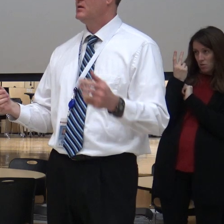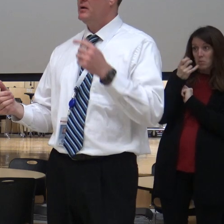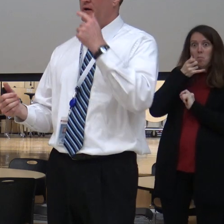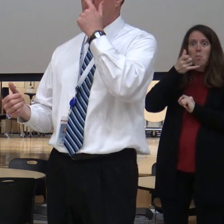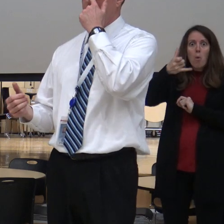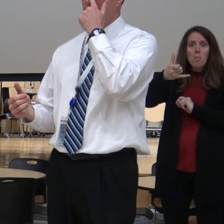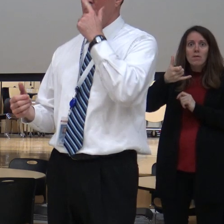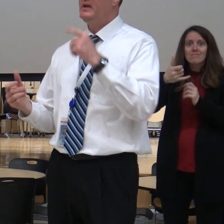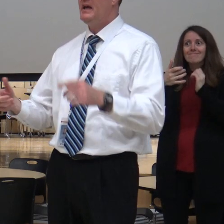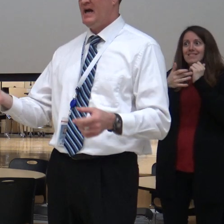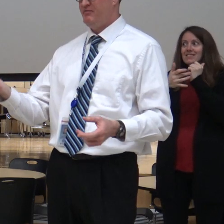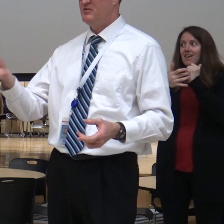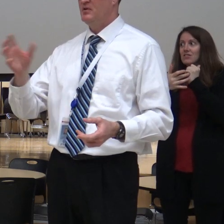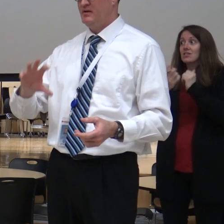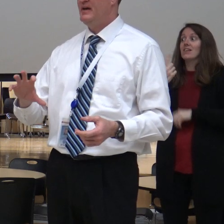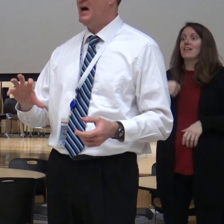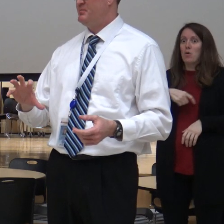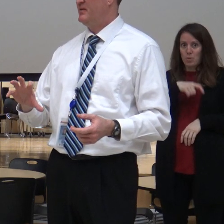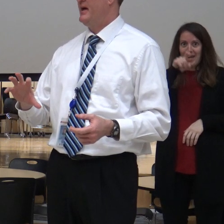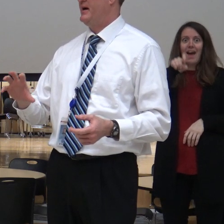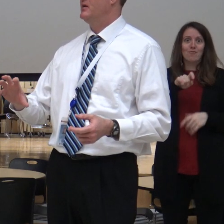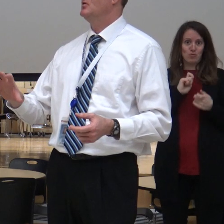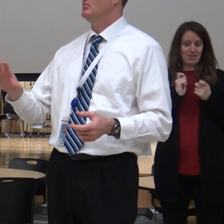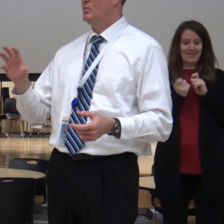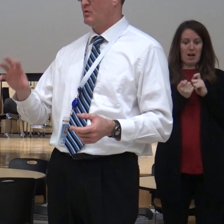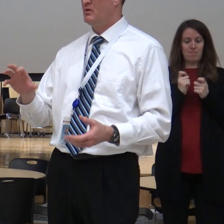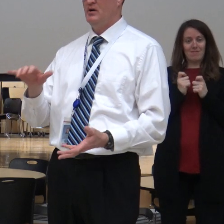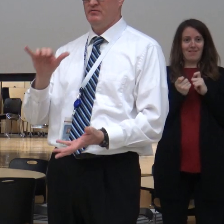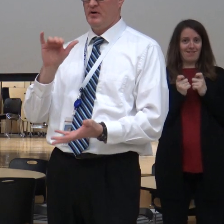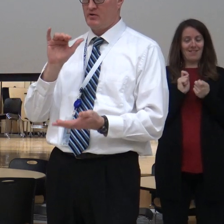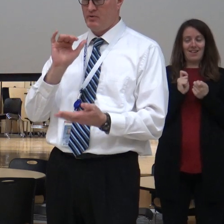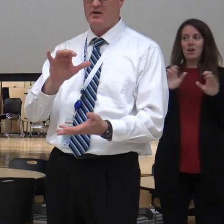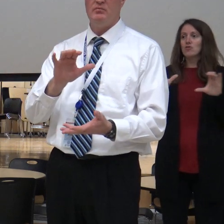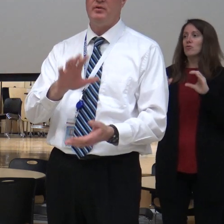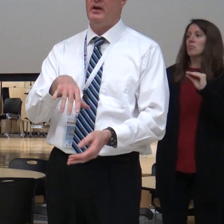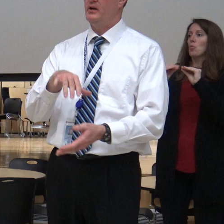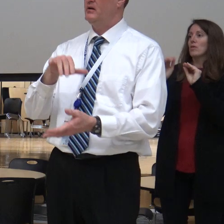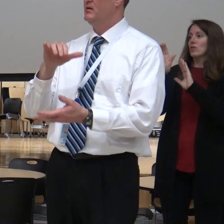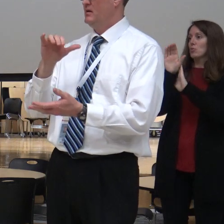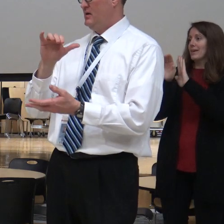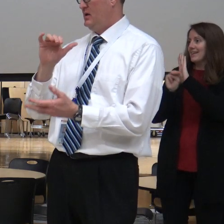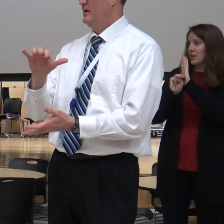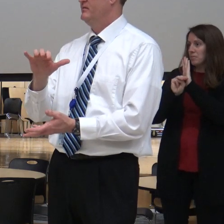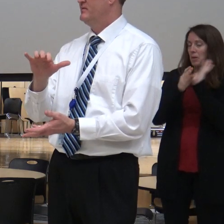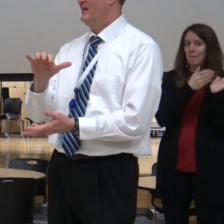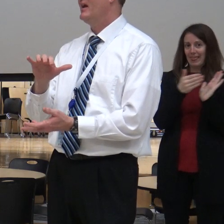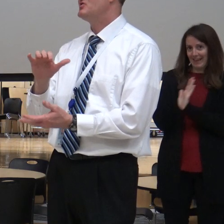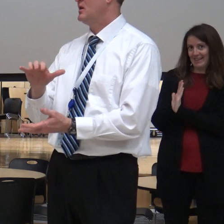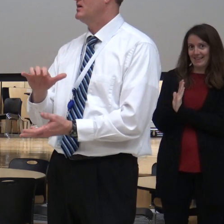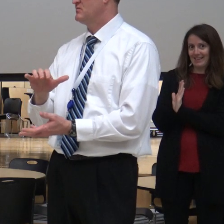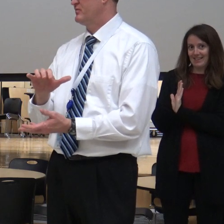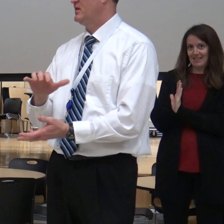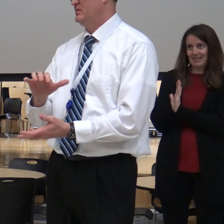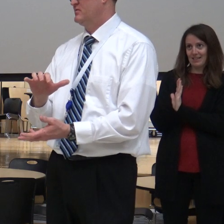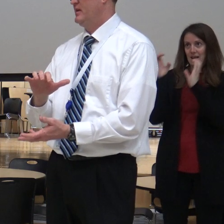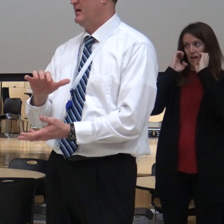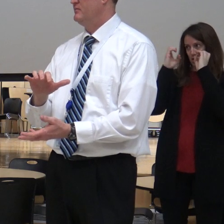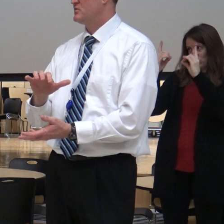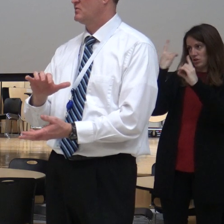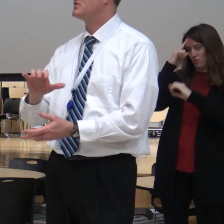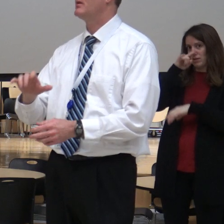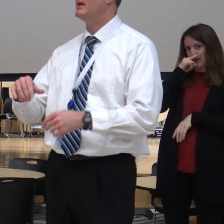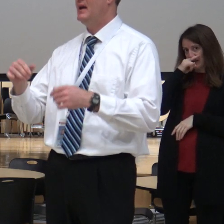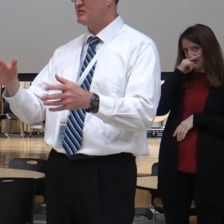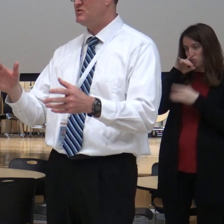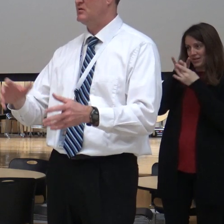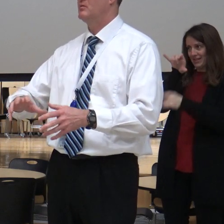technology, that we have to adapt to that and do more of our curriculum planning and education for kids for that.